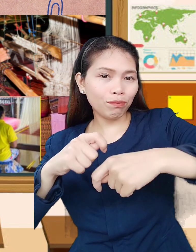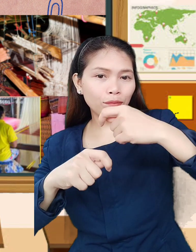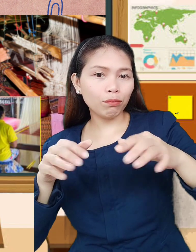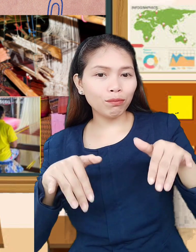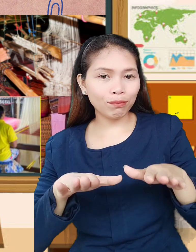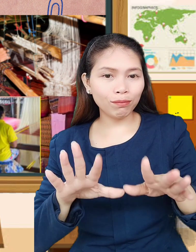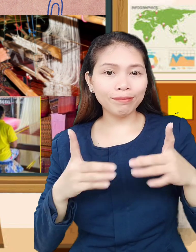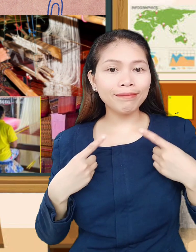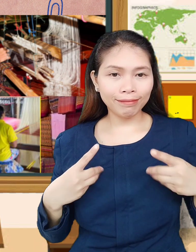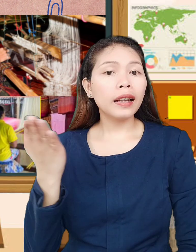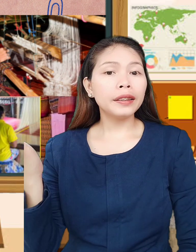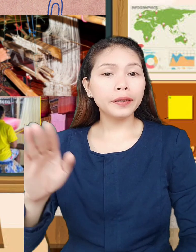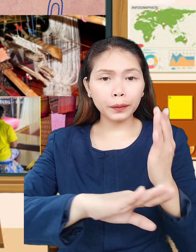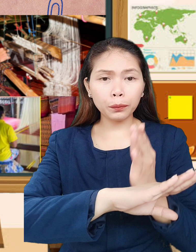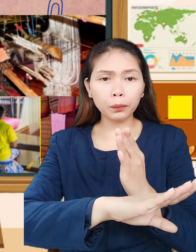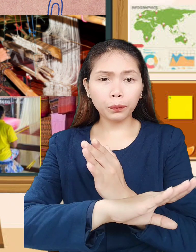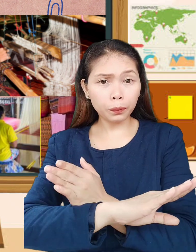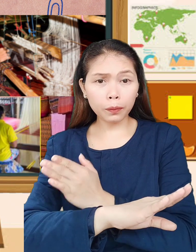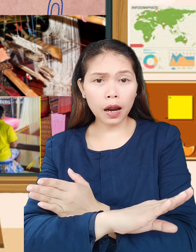uniform strand of raw silk.